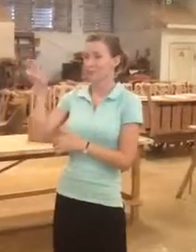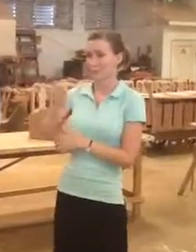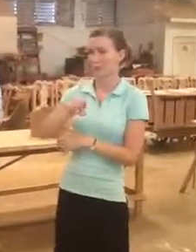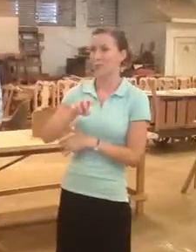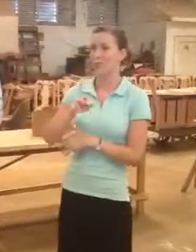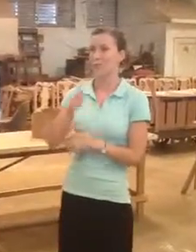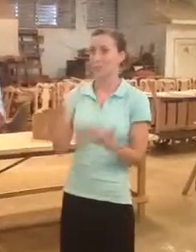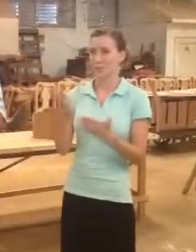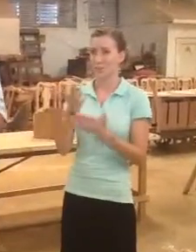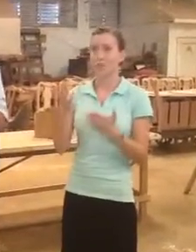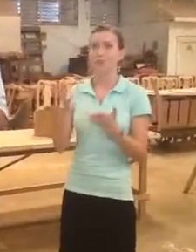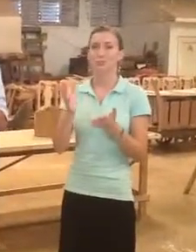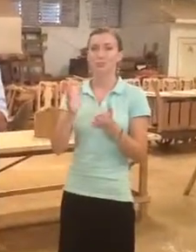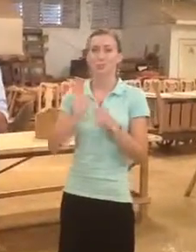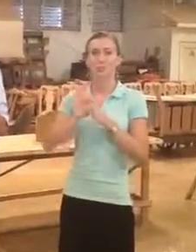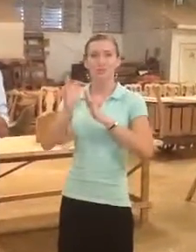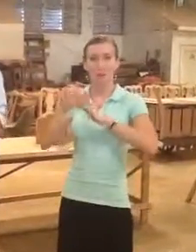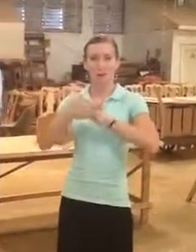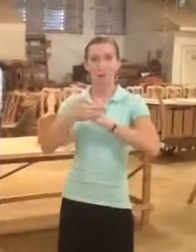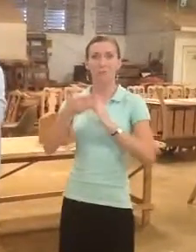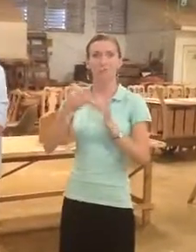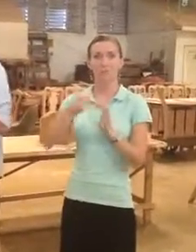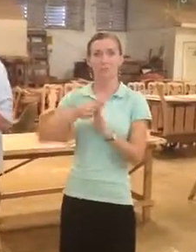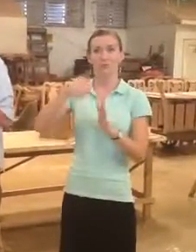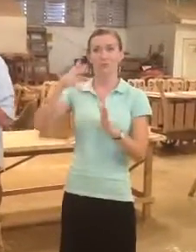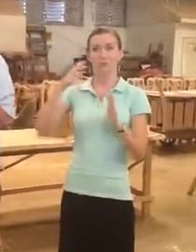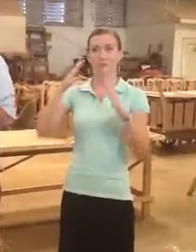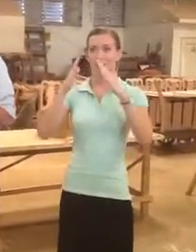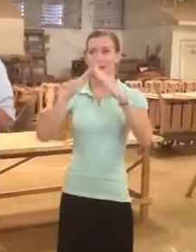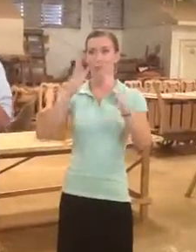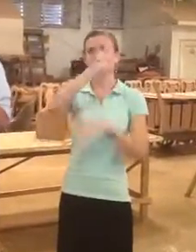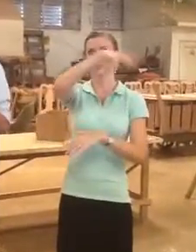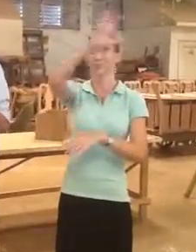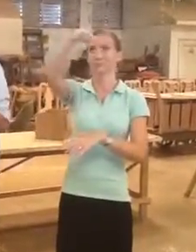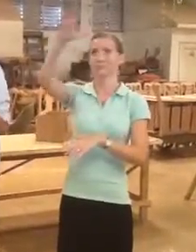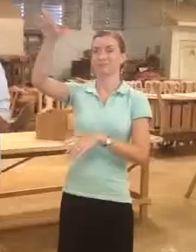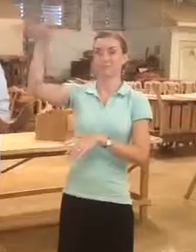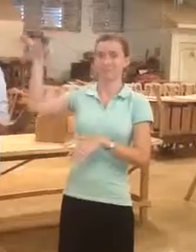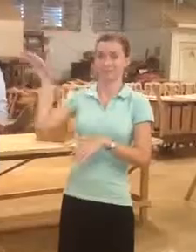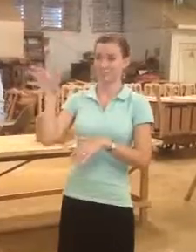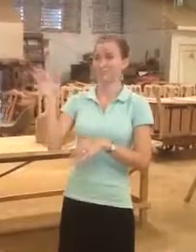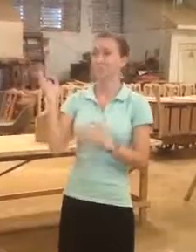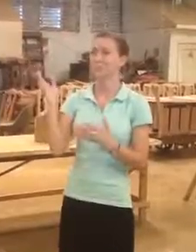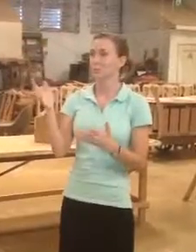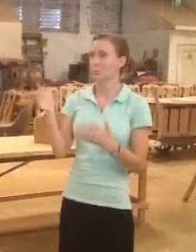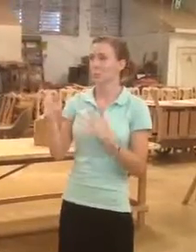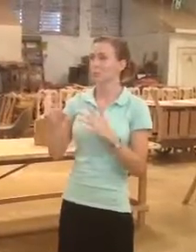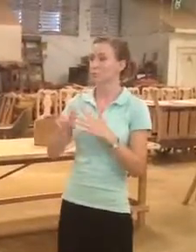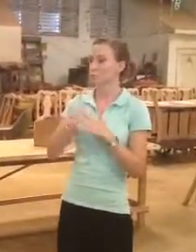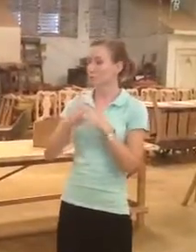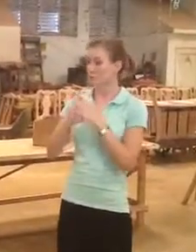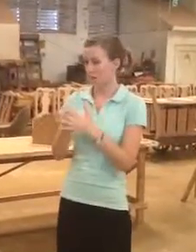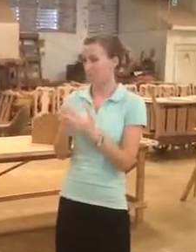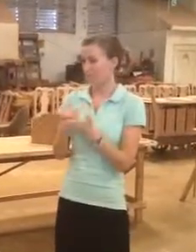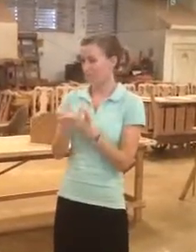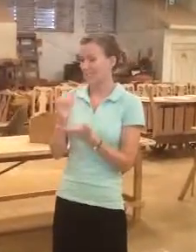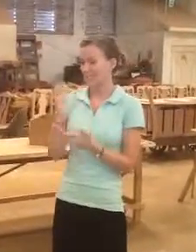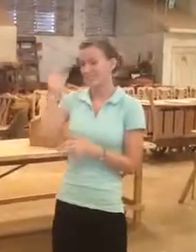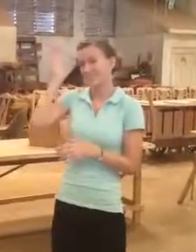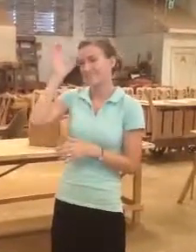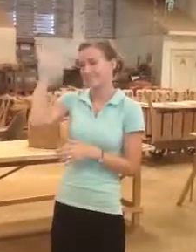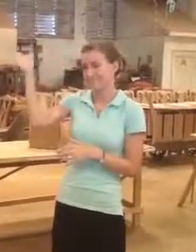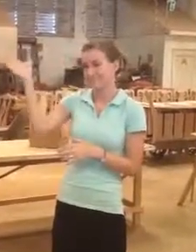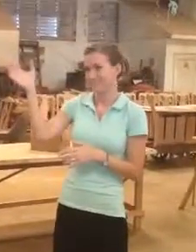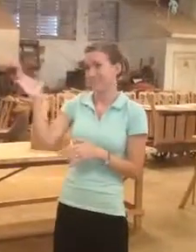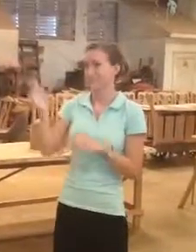was more Jamaican towns, and you'll see some of that throughout the week, but Mandeville isn't. So it opened with that idea, and we hired a manager to come